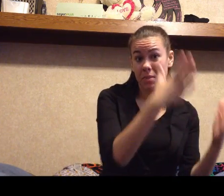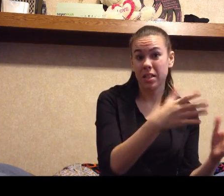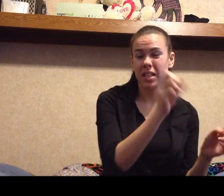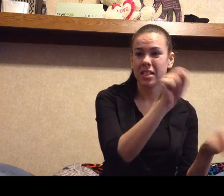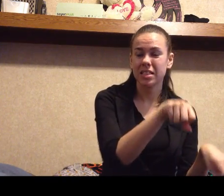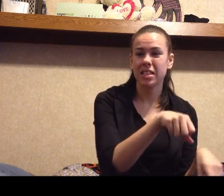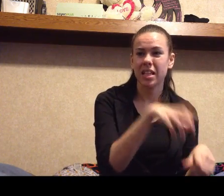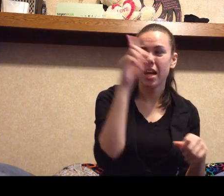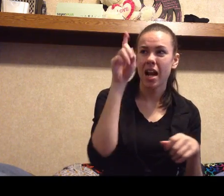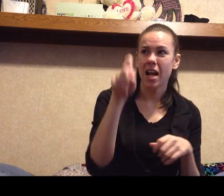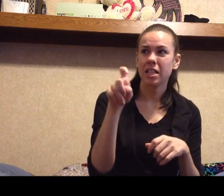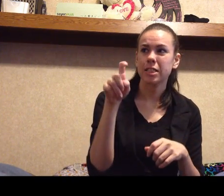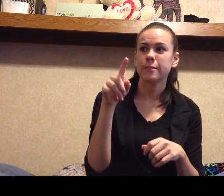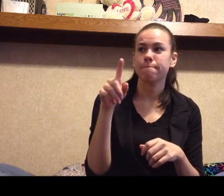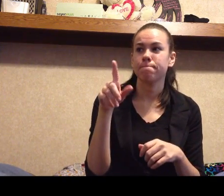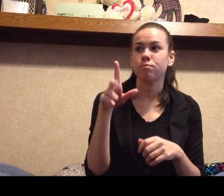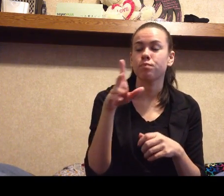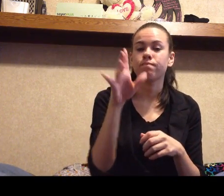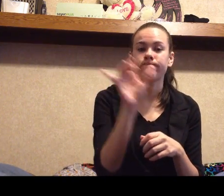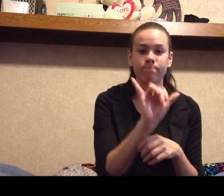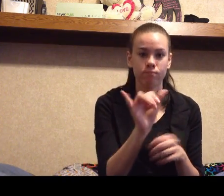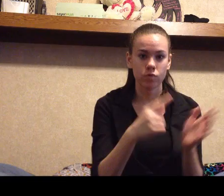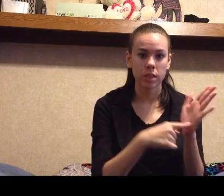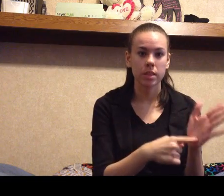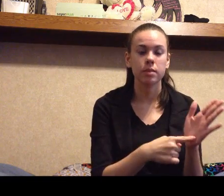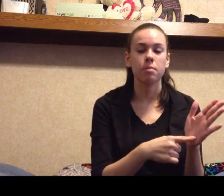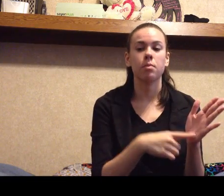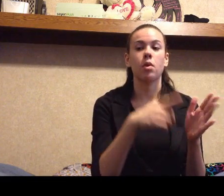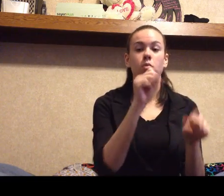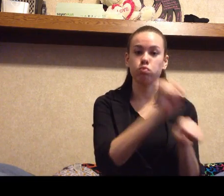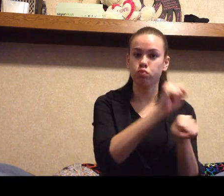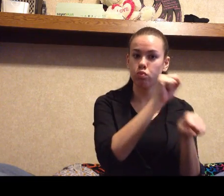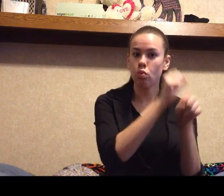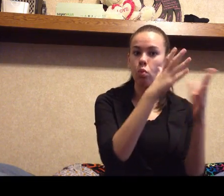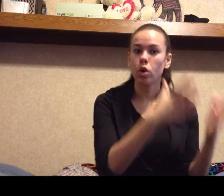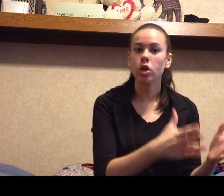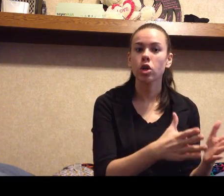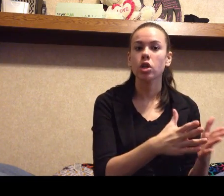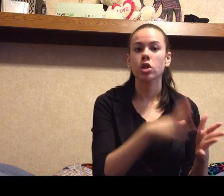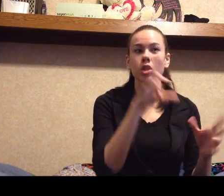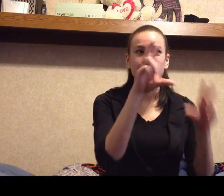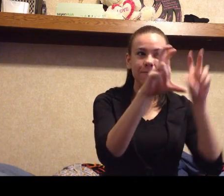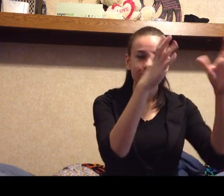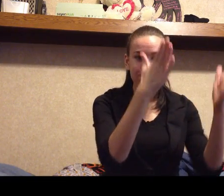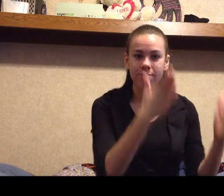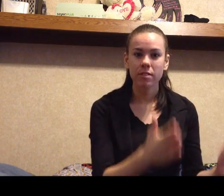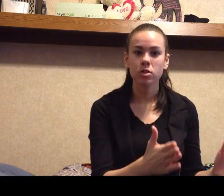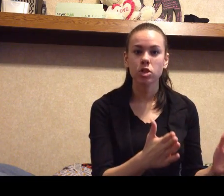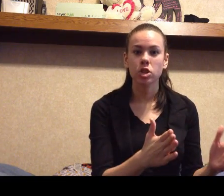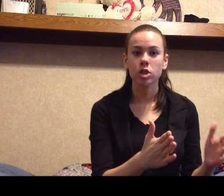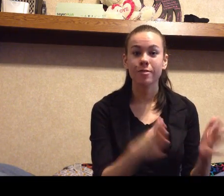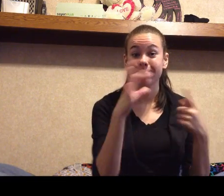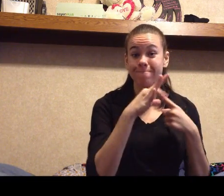priority workers, investors, certain special immigrants, and diversity